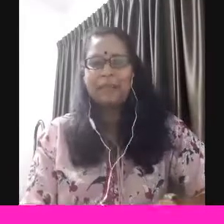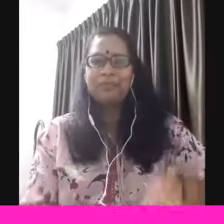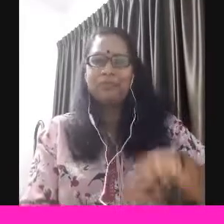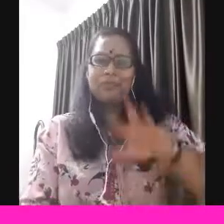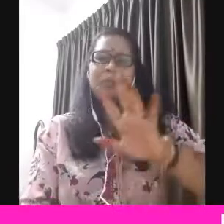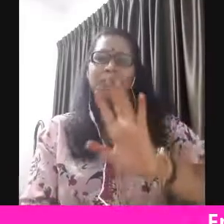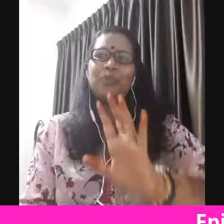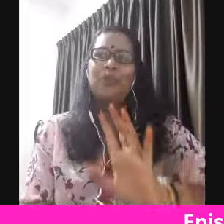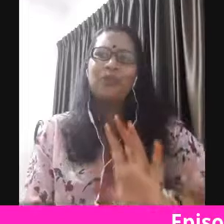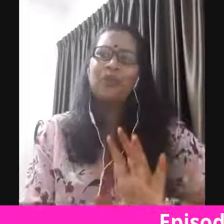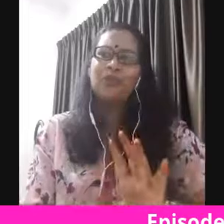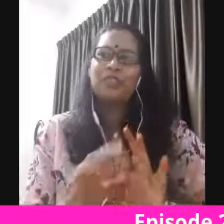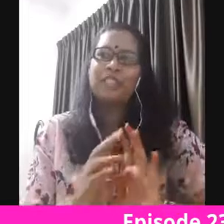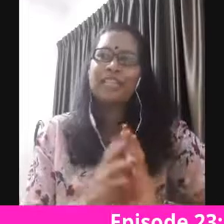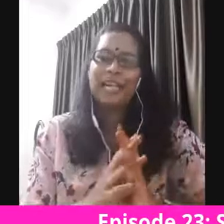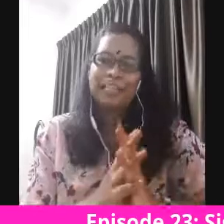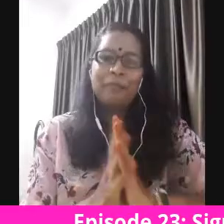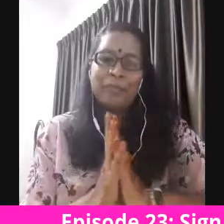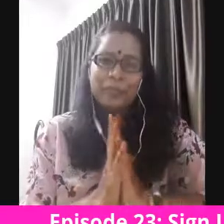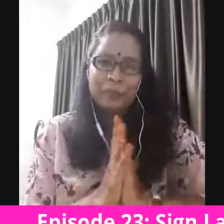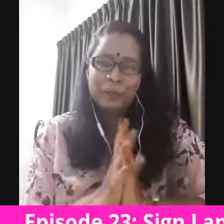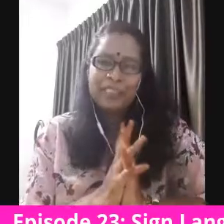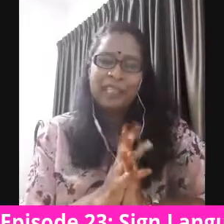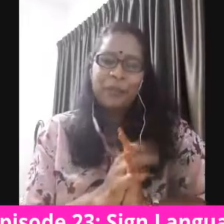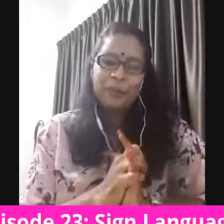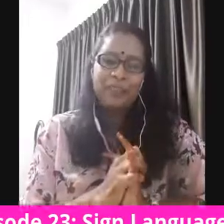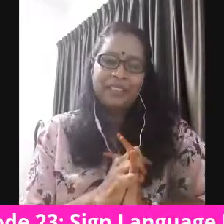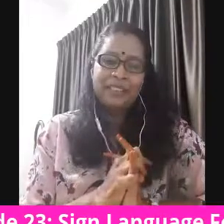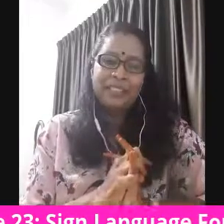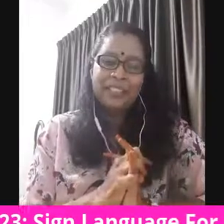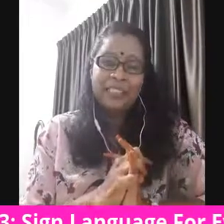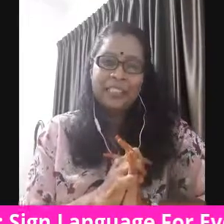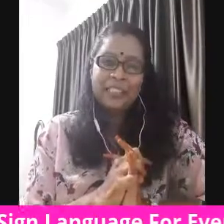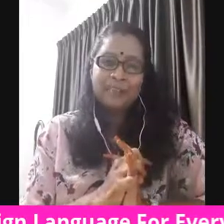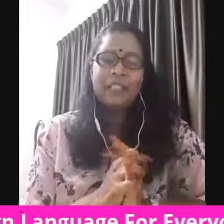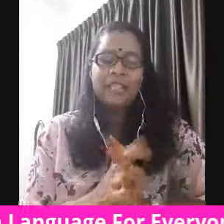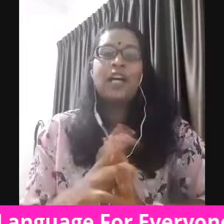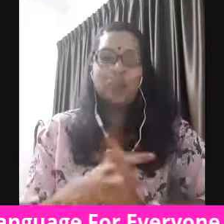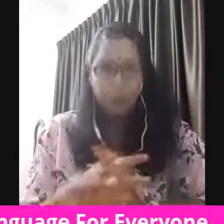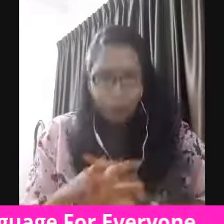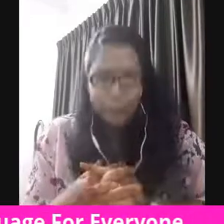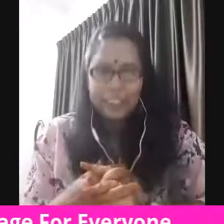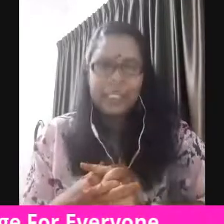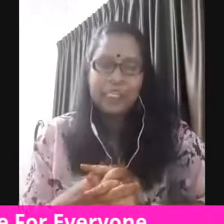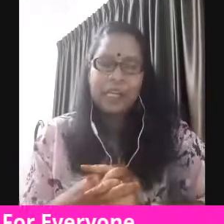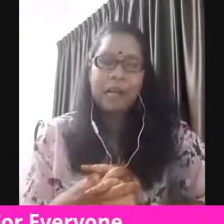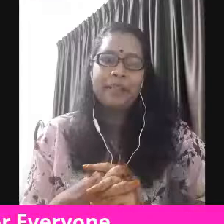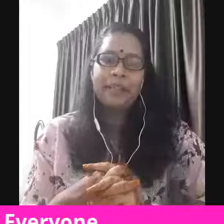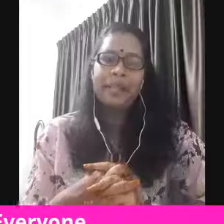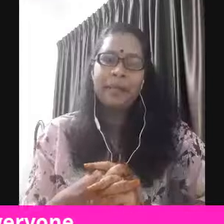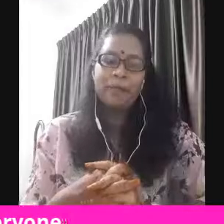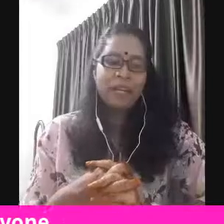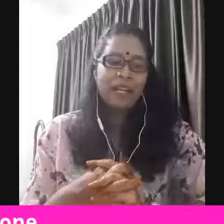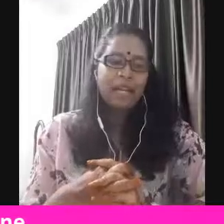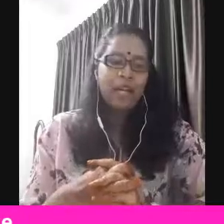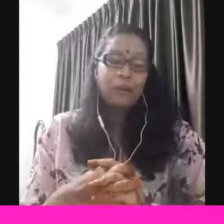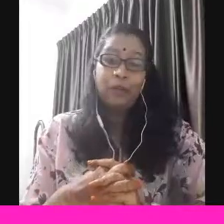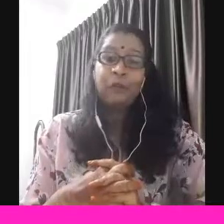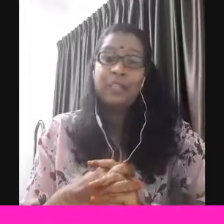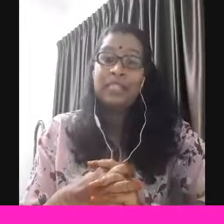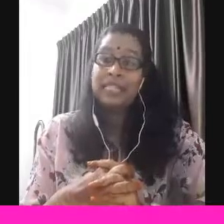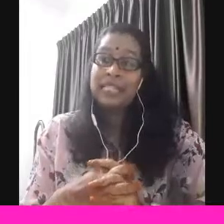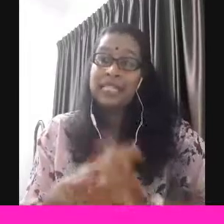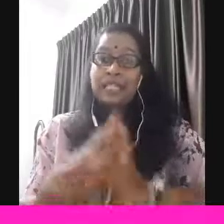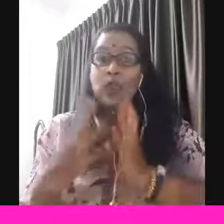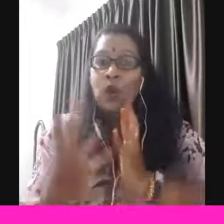like most of the Aliran Perdana students, when see teachers, they will say, "Good morning, teacher." But